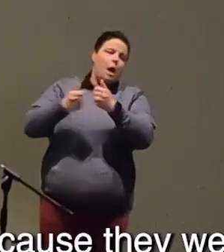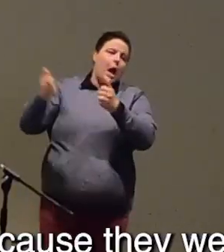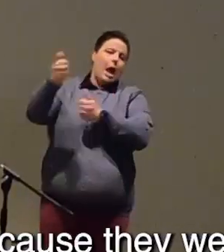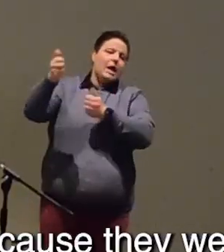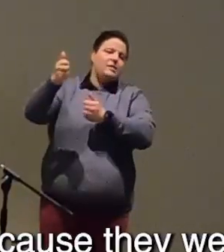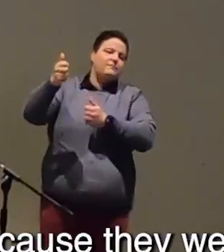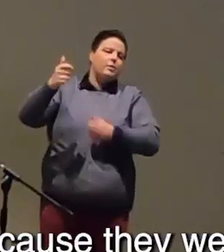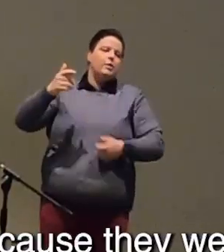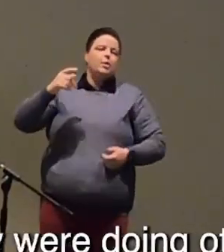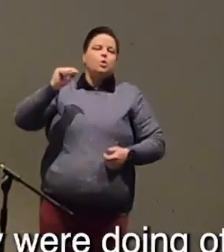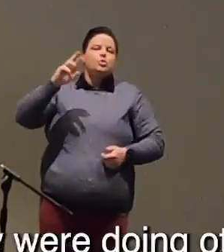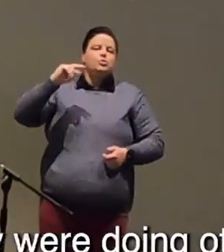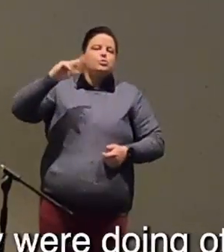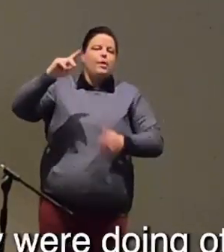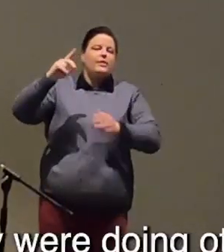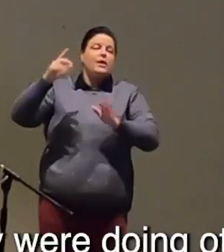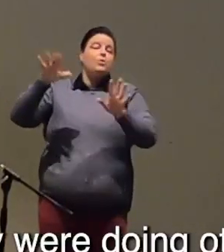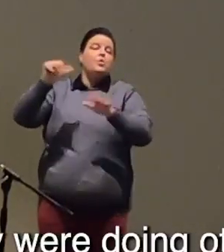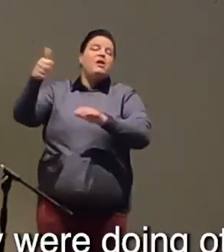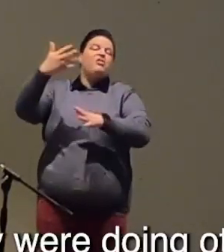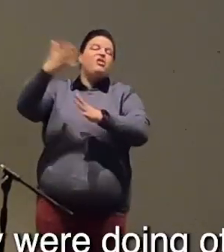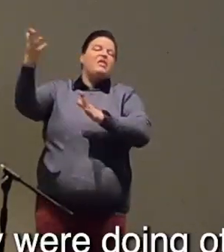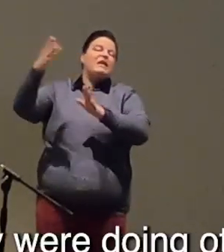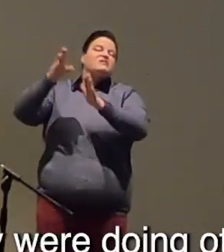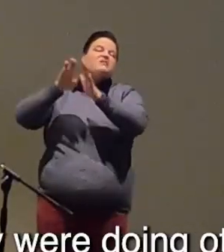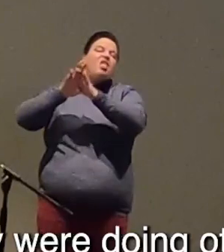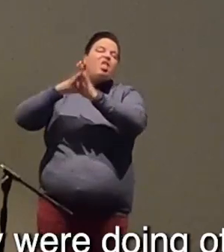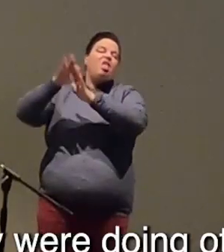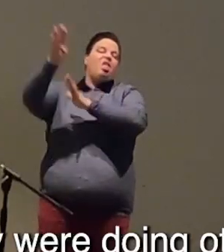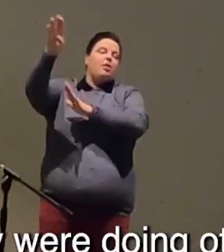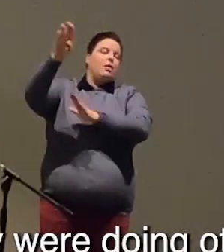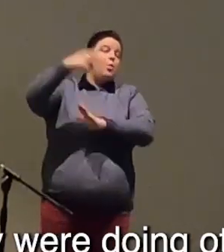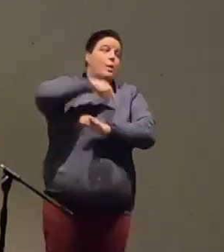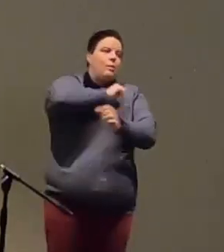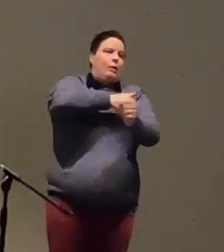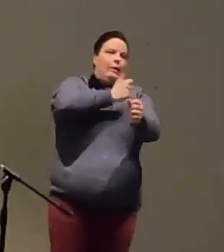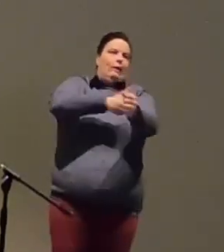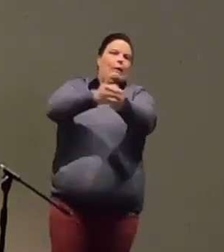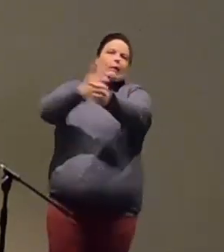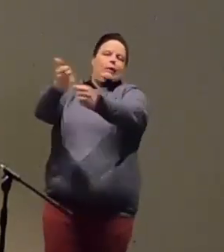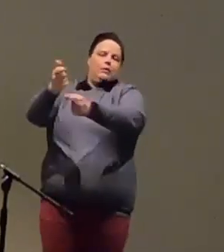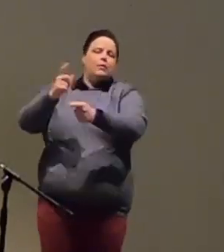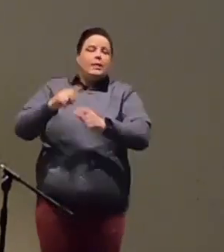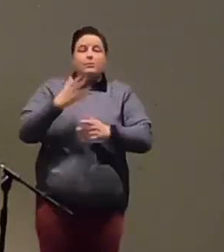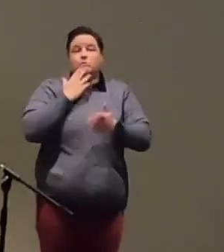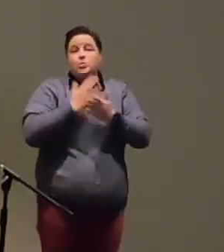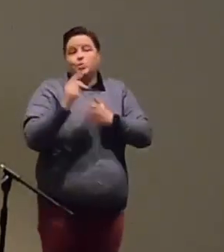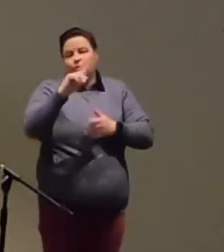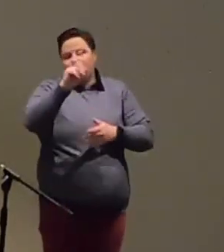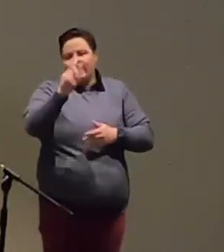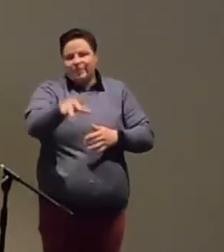trend of us. They were kind of doing other things, but that's a great question.